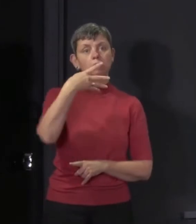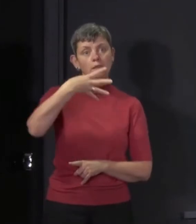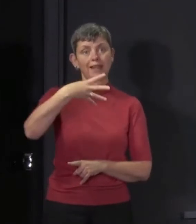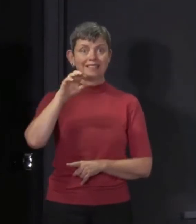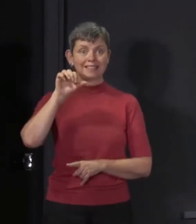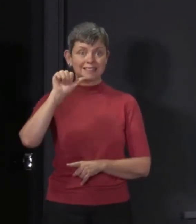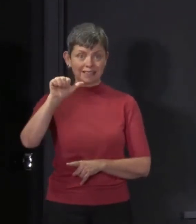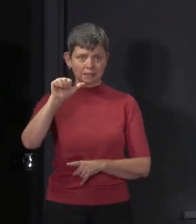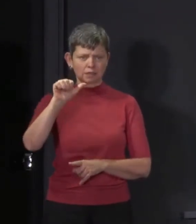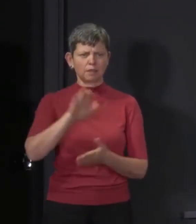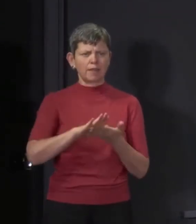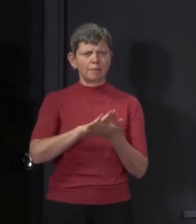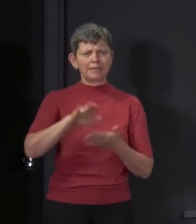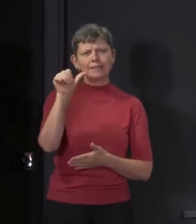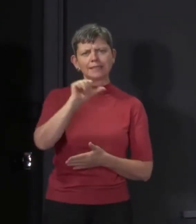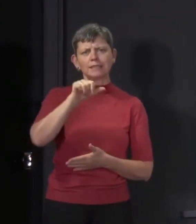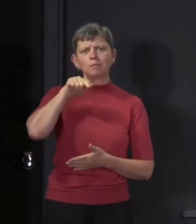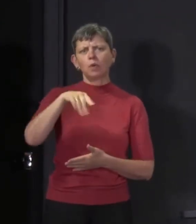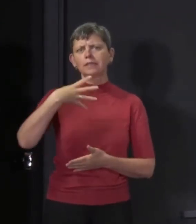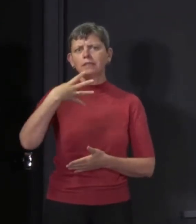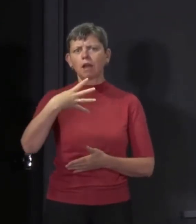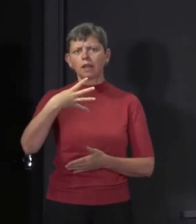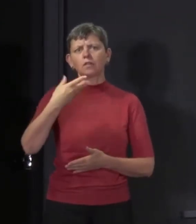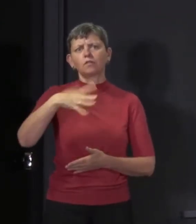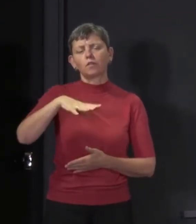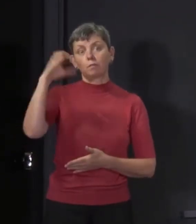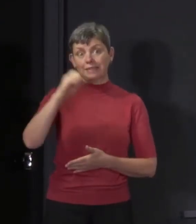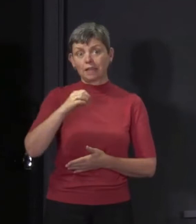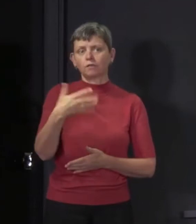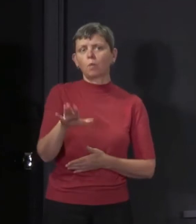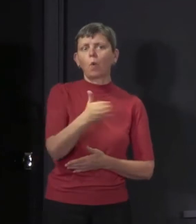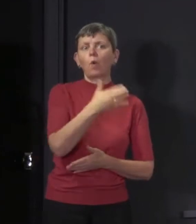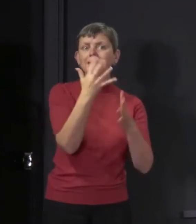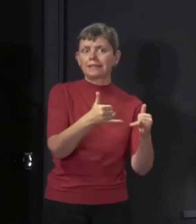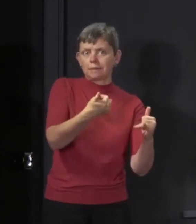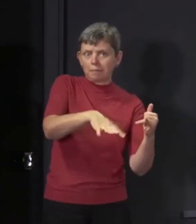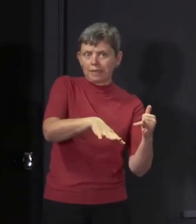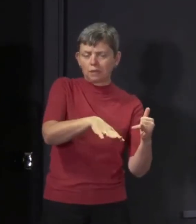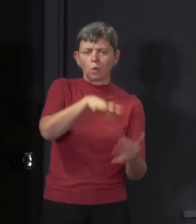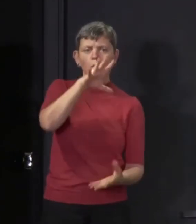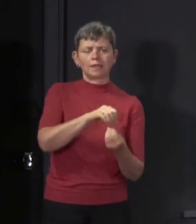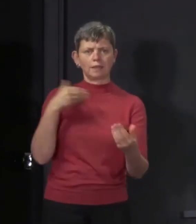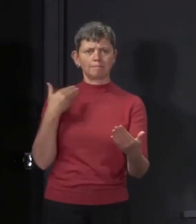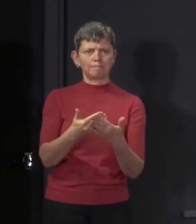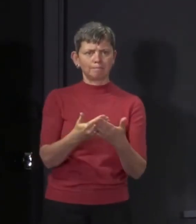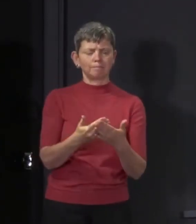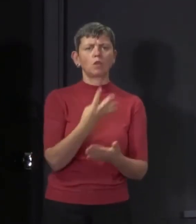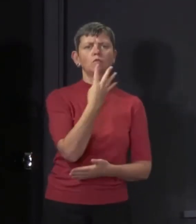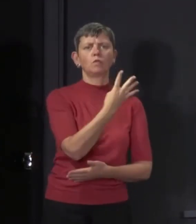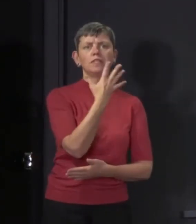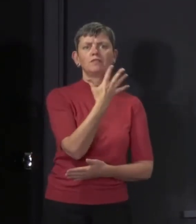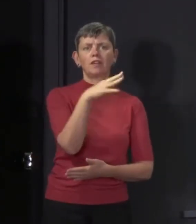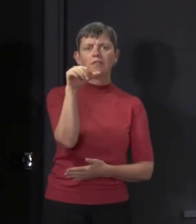1,196. That is 16.9% of people newly tested, and the total number of cases now stands at